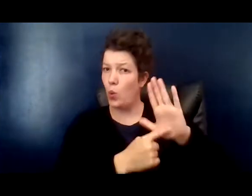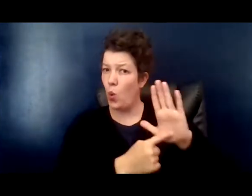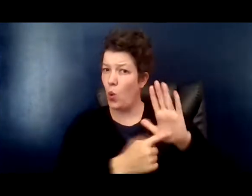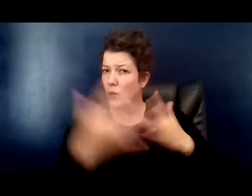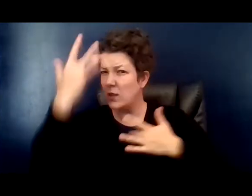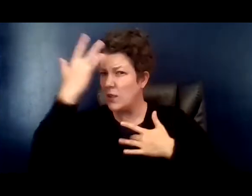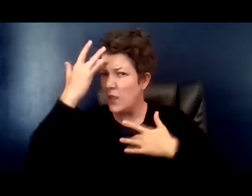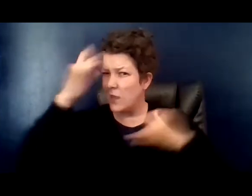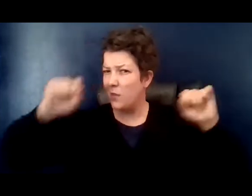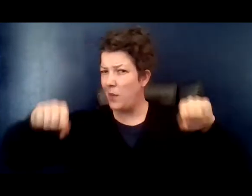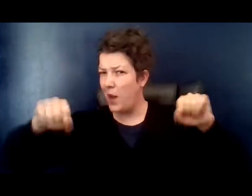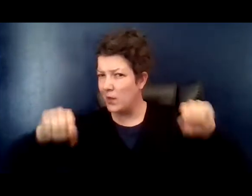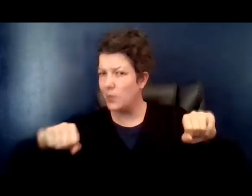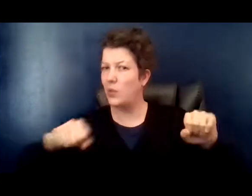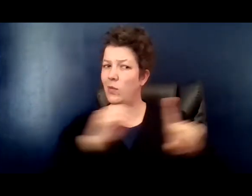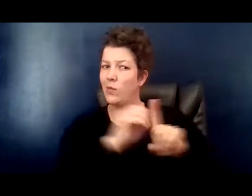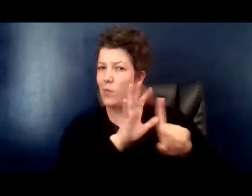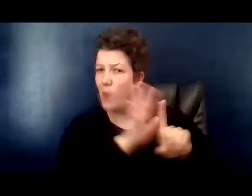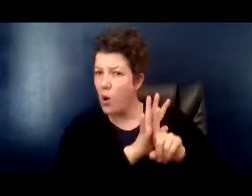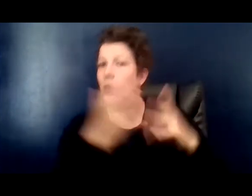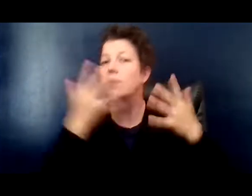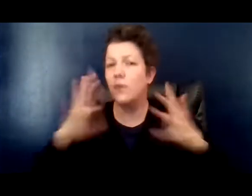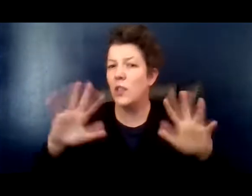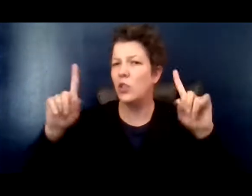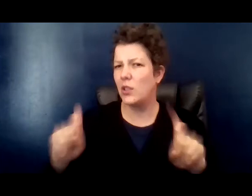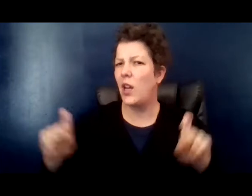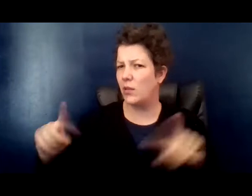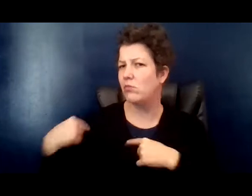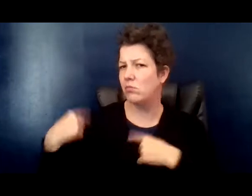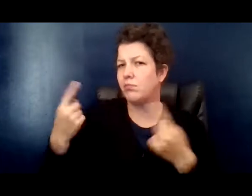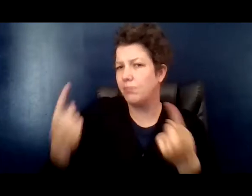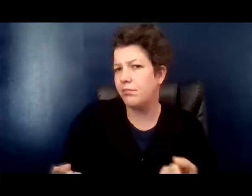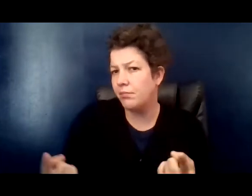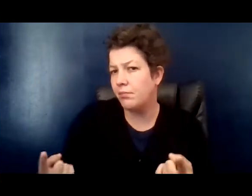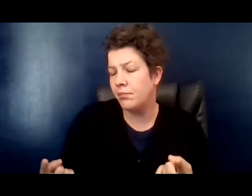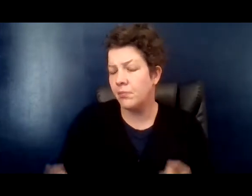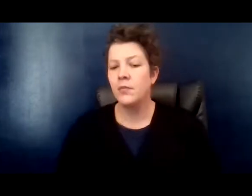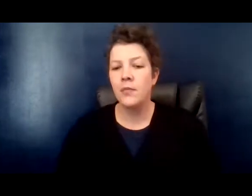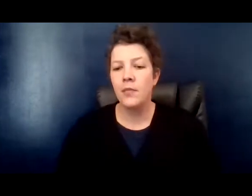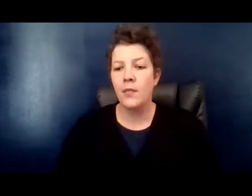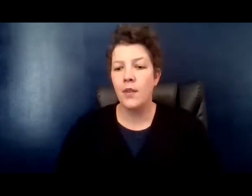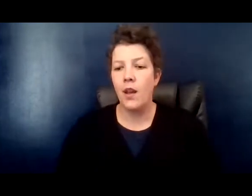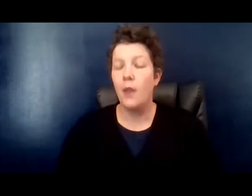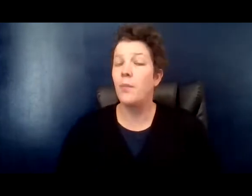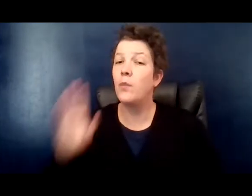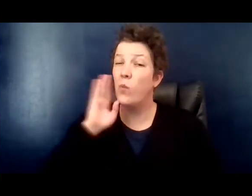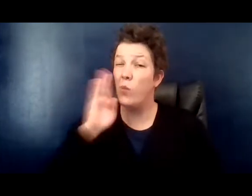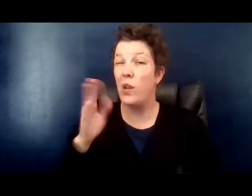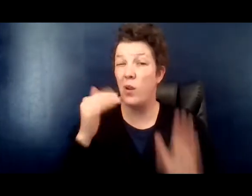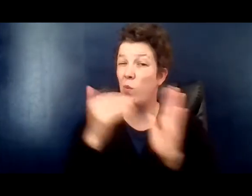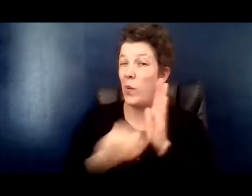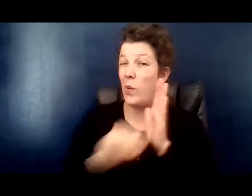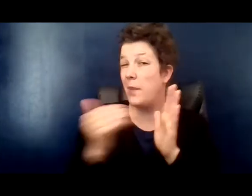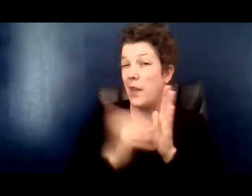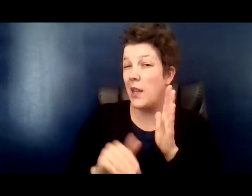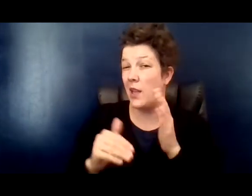been tested. And just as important as that, and I can't emphasize this enough, because you're going to hear me say this a lot in the